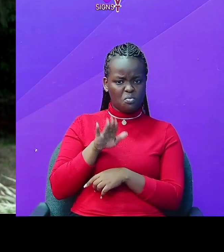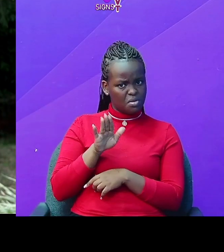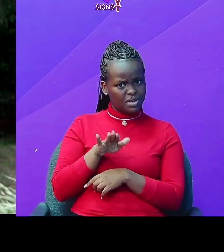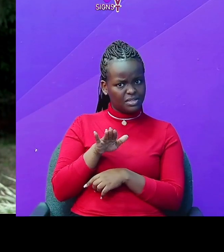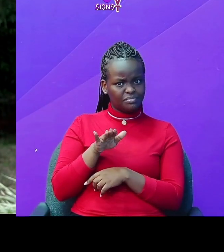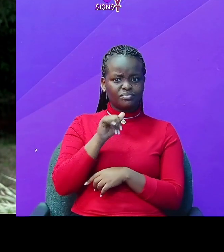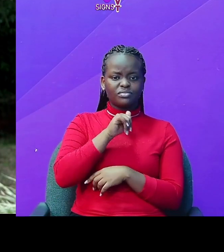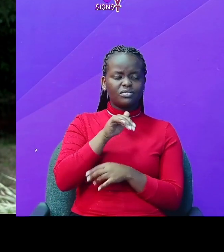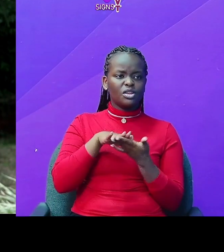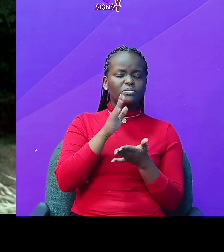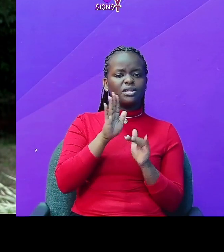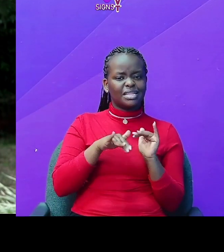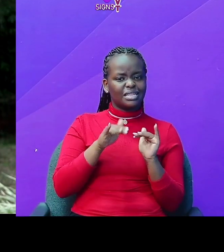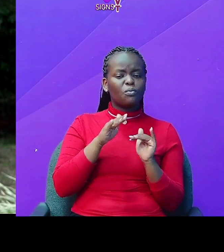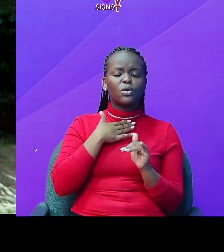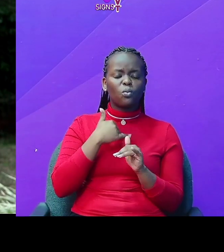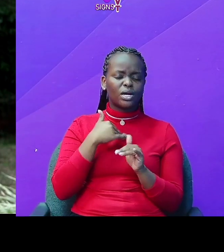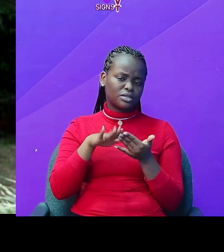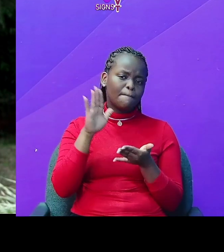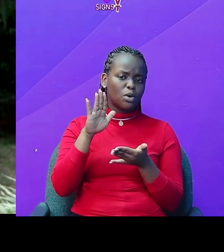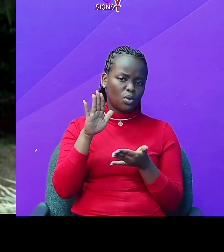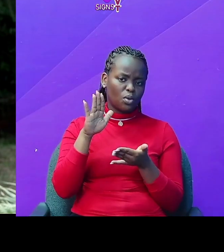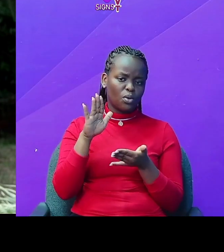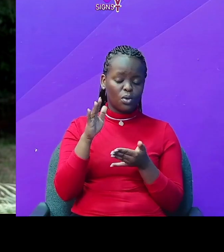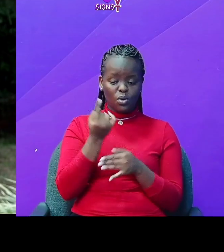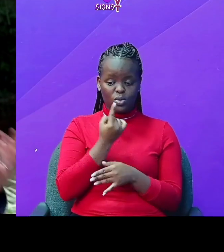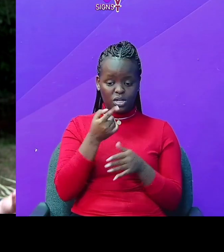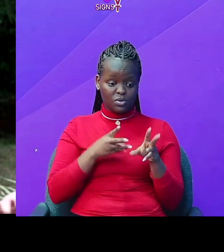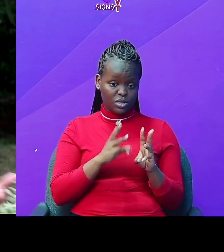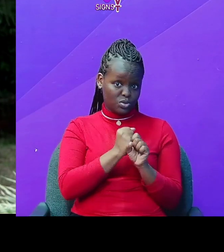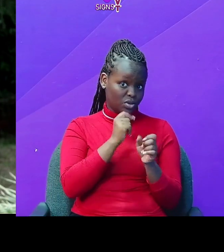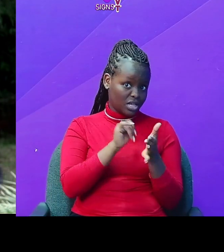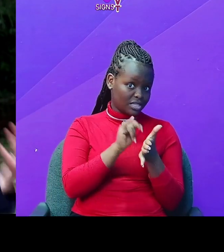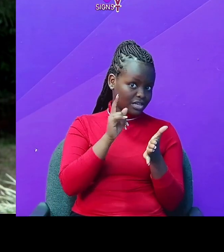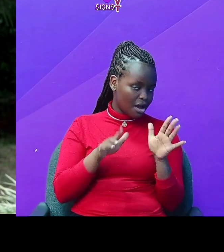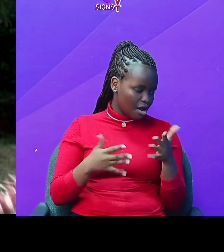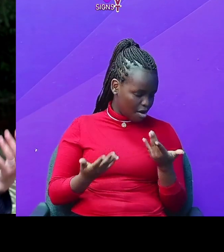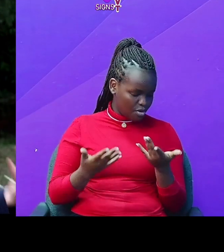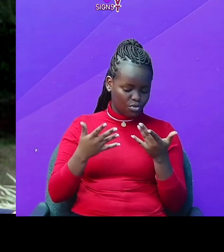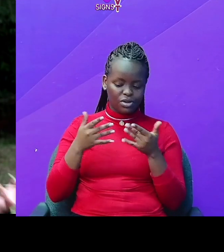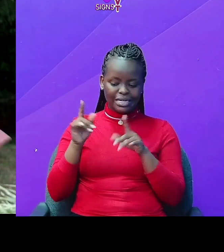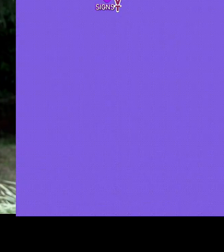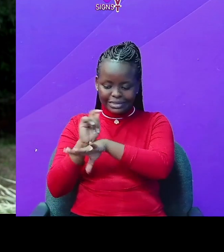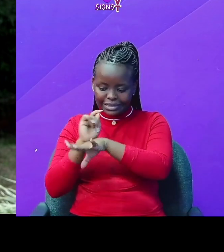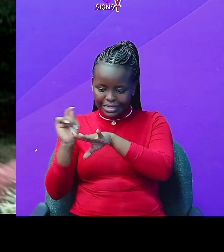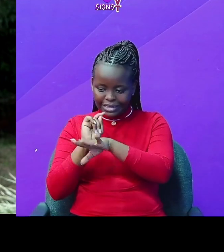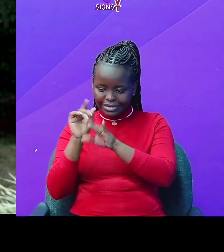lot more than that. And the only way to do it is by training and teaching and supporting